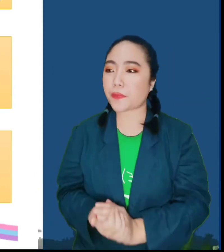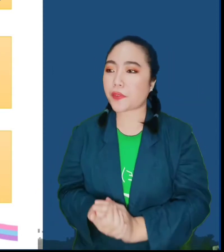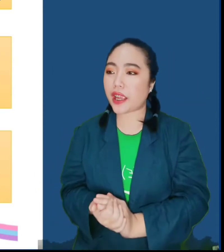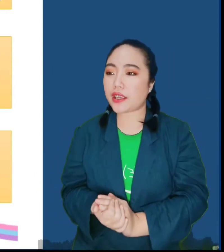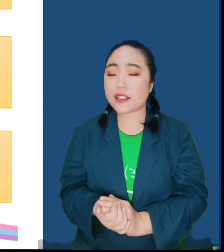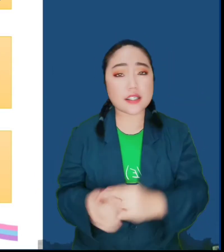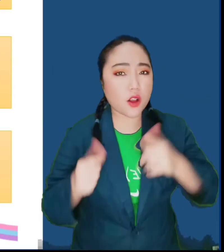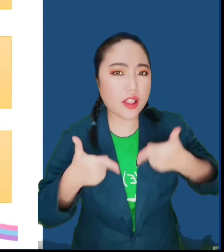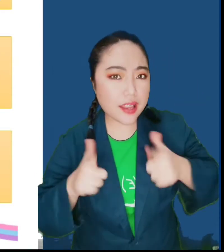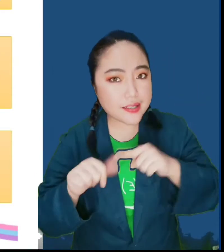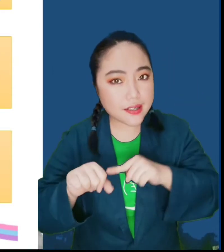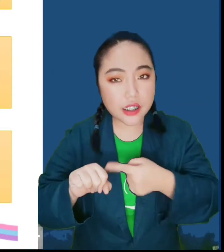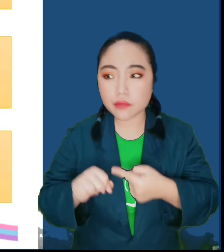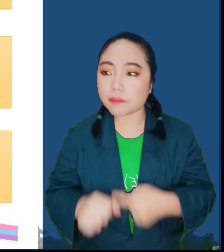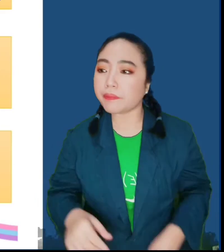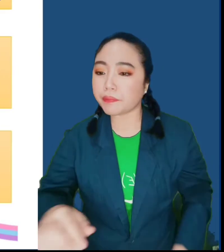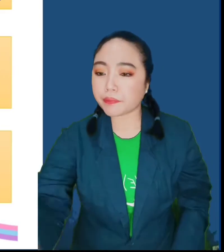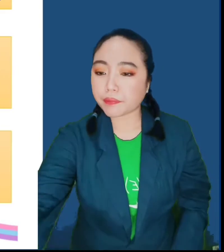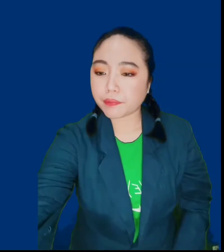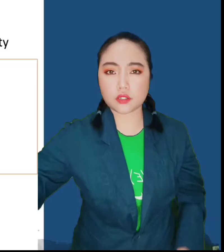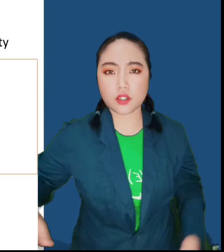Let's start.